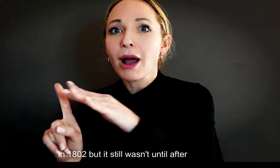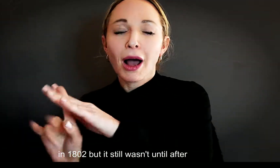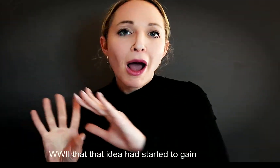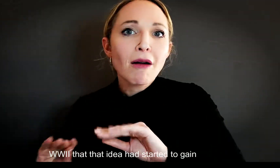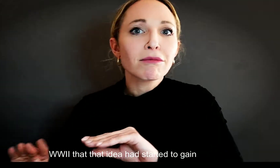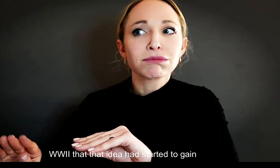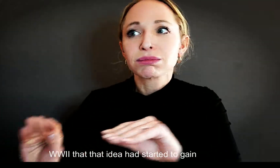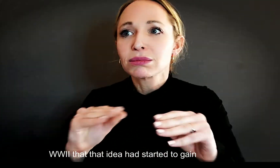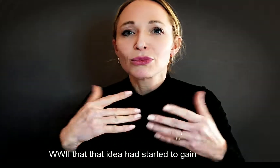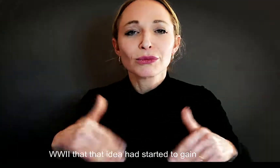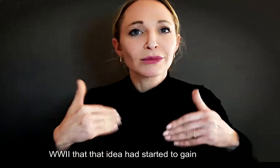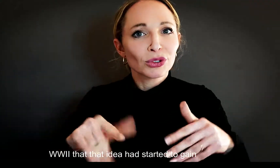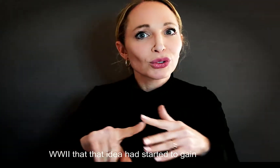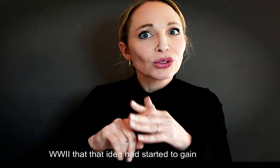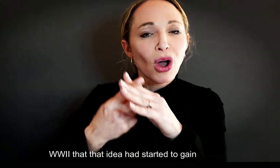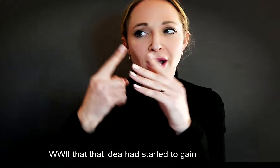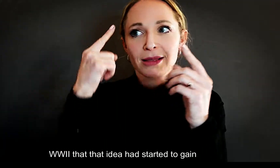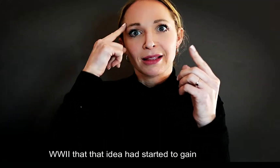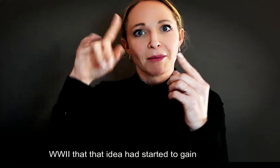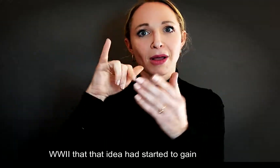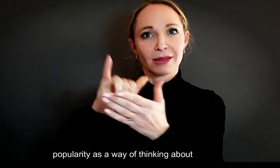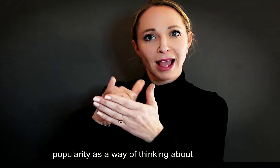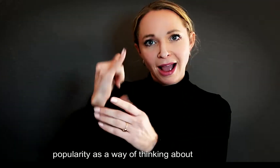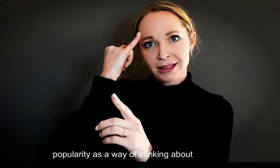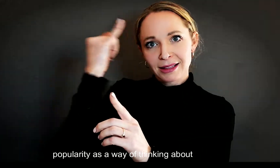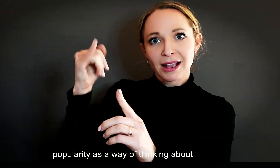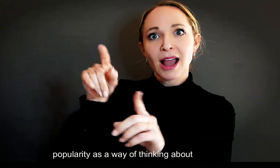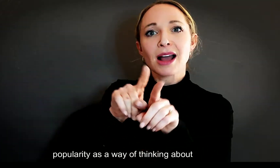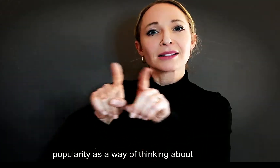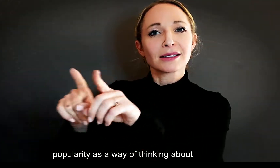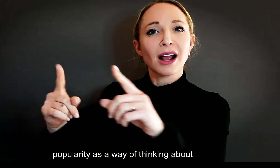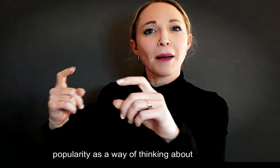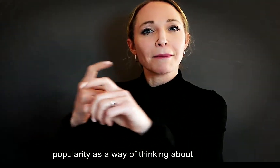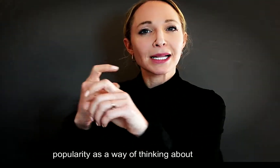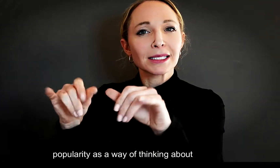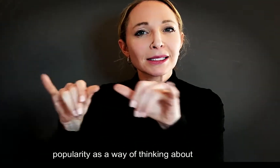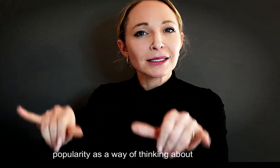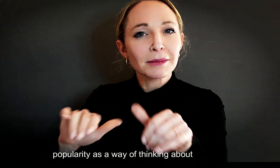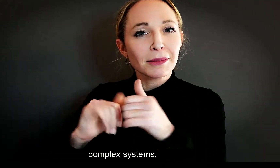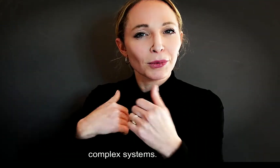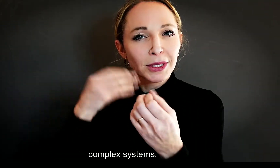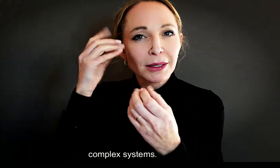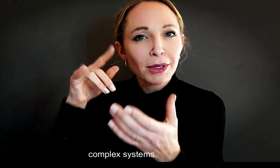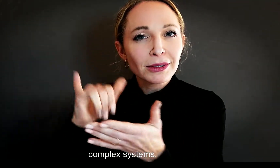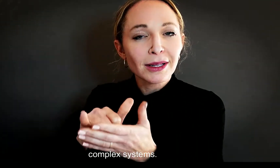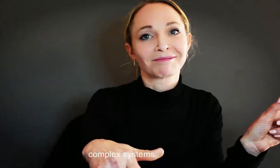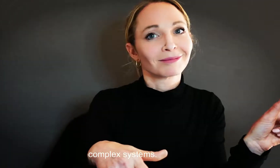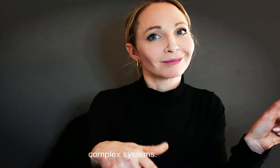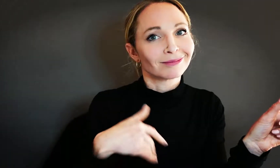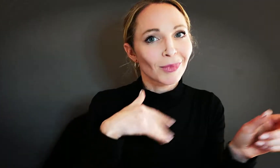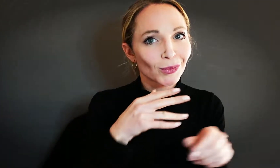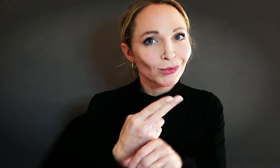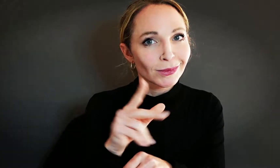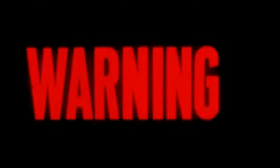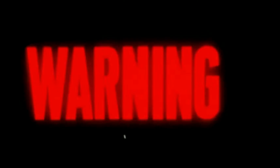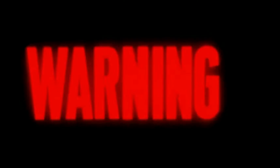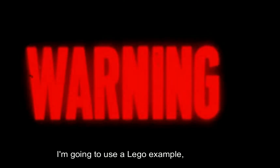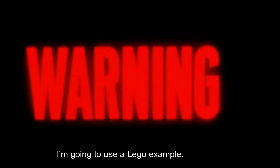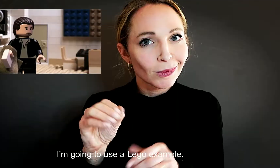after World War II that that idea had started to gain popularity as a way of thinking about complex systems. I'm going to use